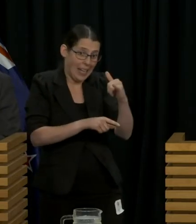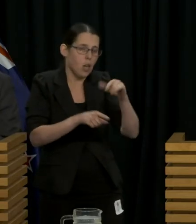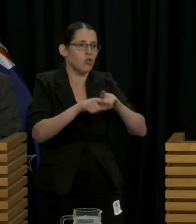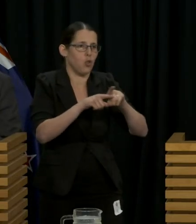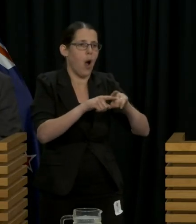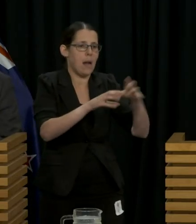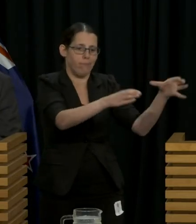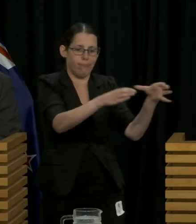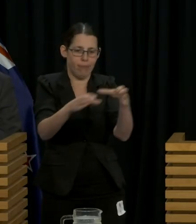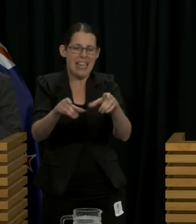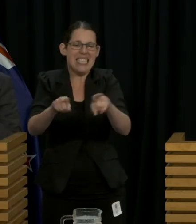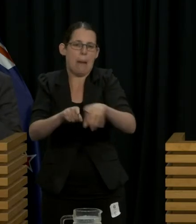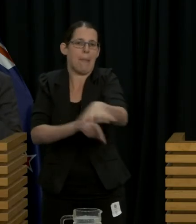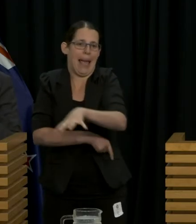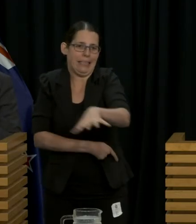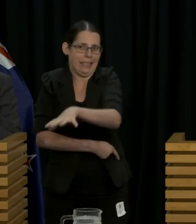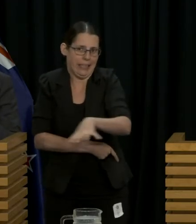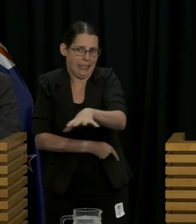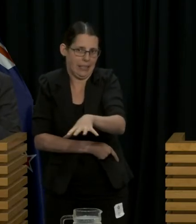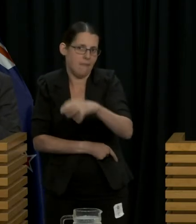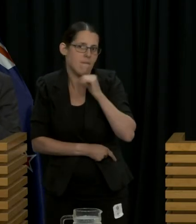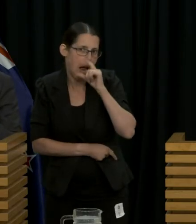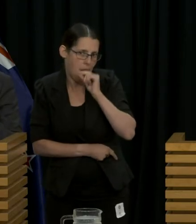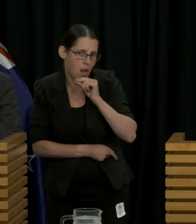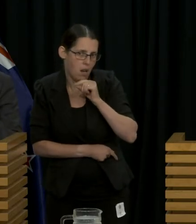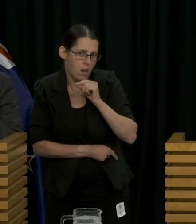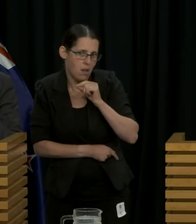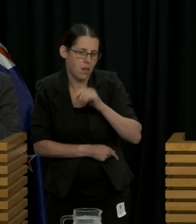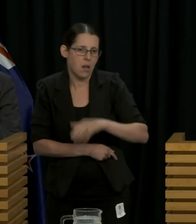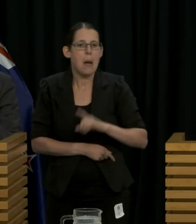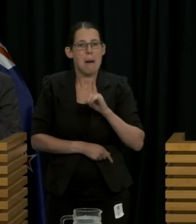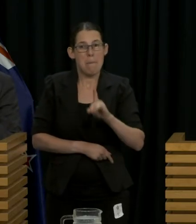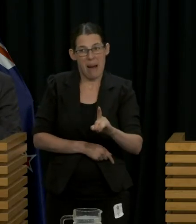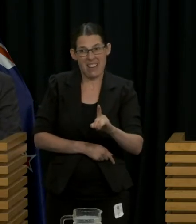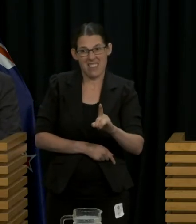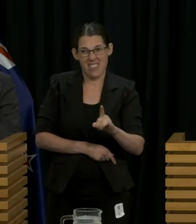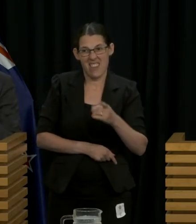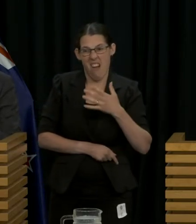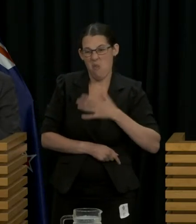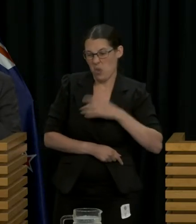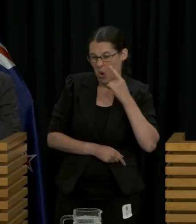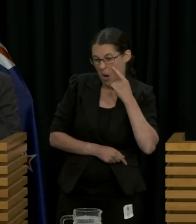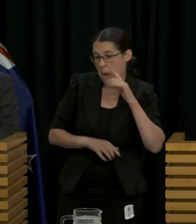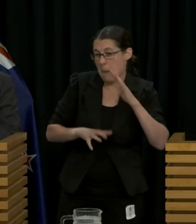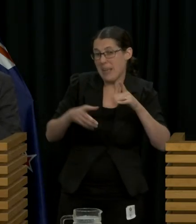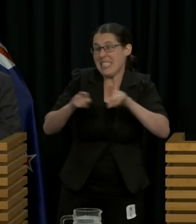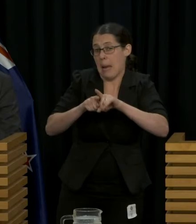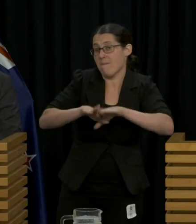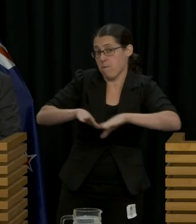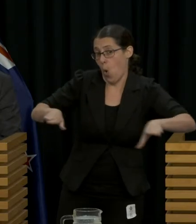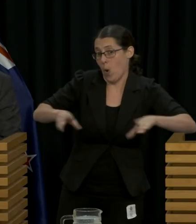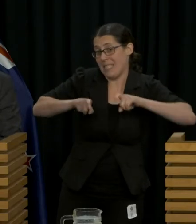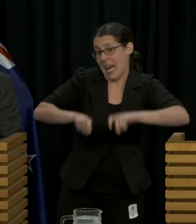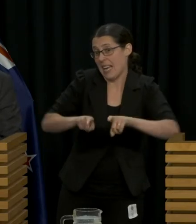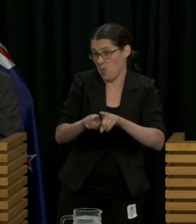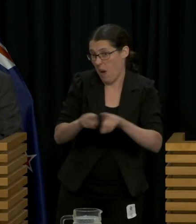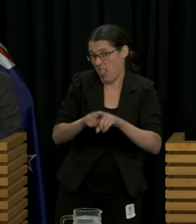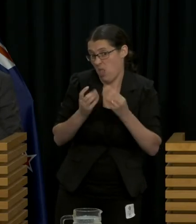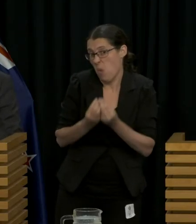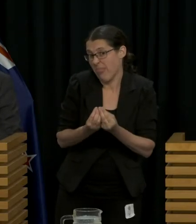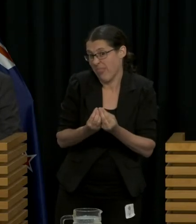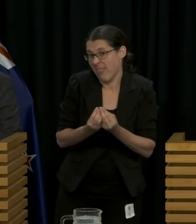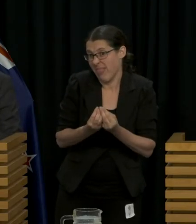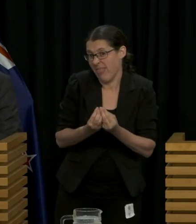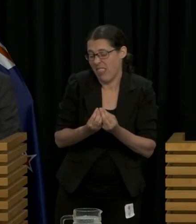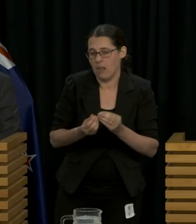we'll look more actively at is whether we can actually manage it so that they're on the same floors, for example, so you don't have different cohorts spread across floors. Those